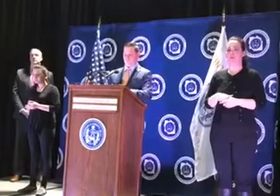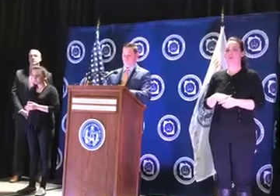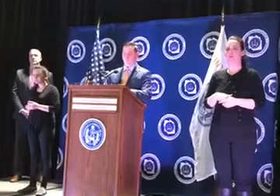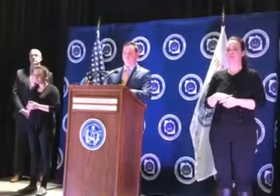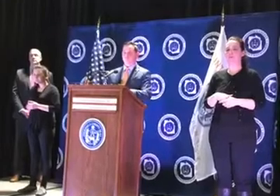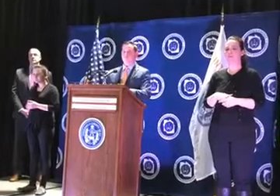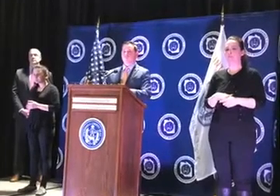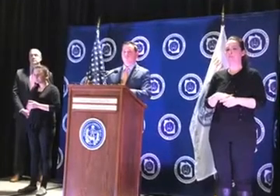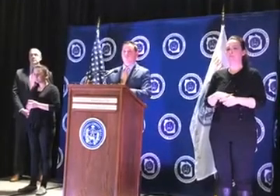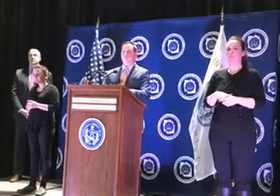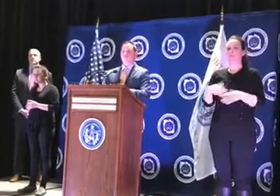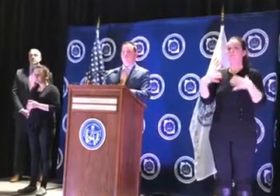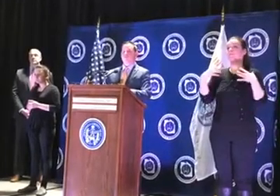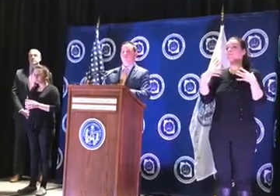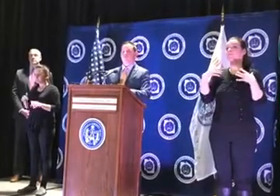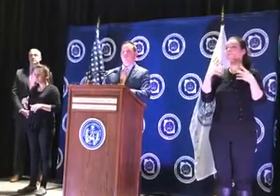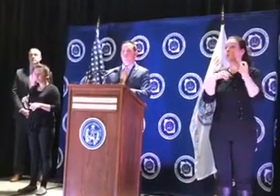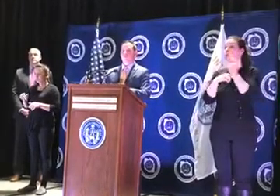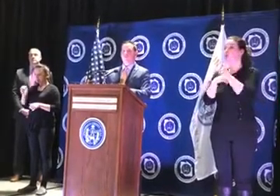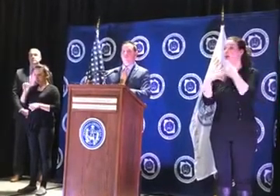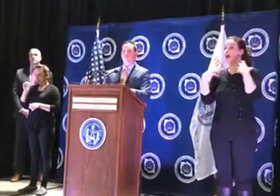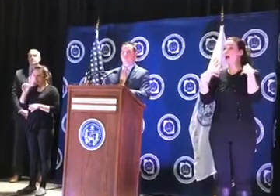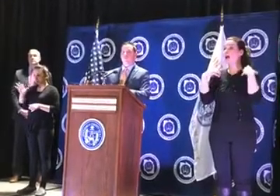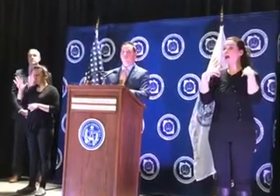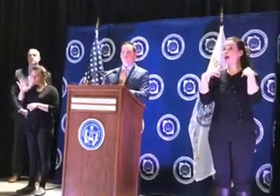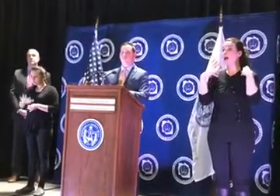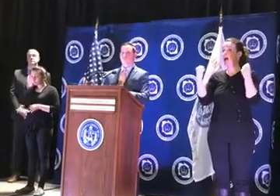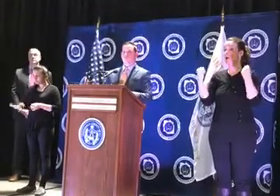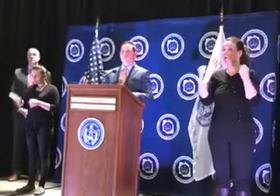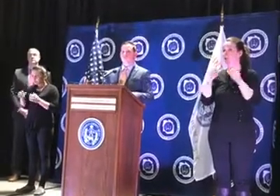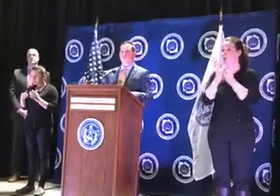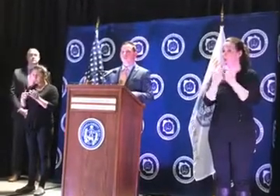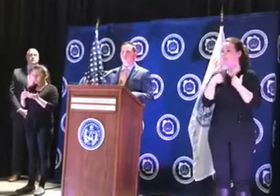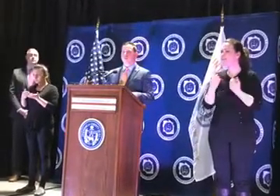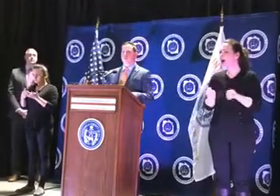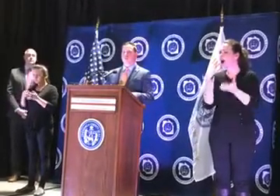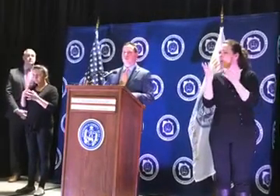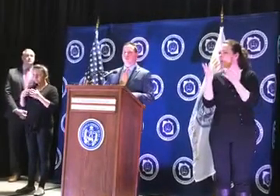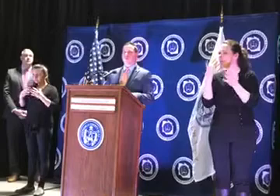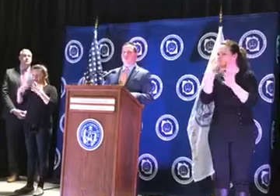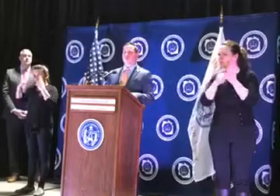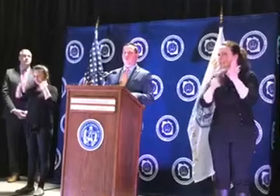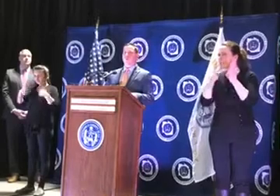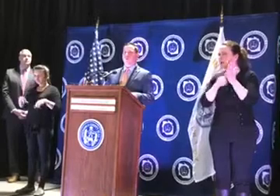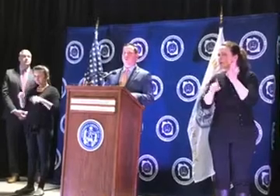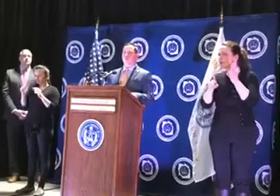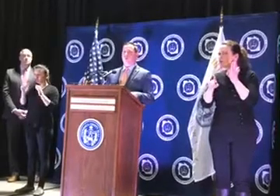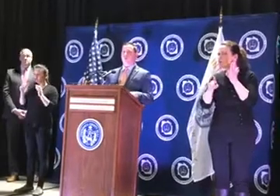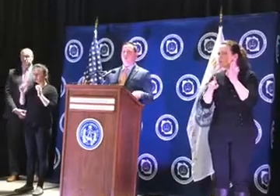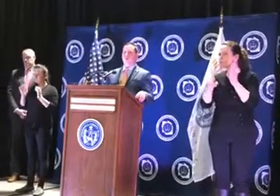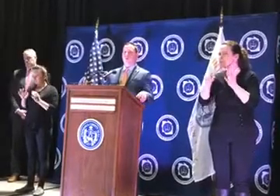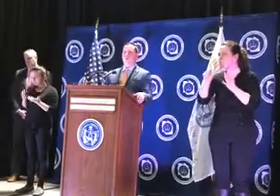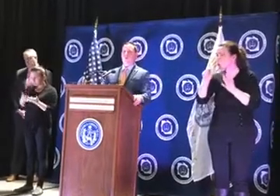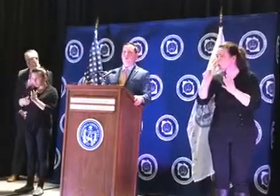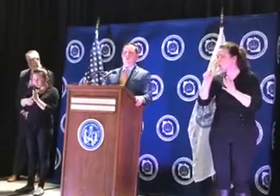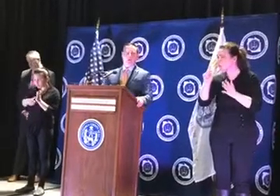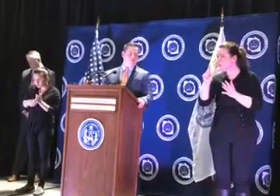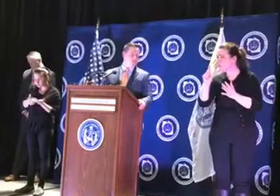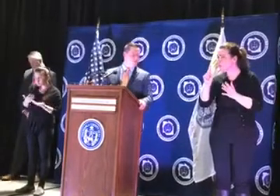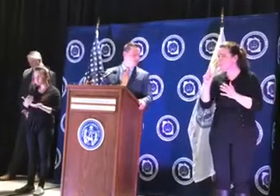people. Are they getting backed up now that more cases are coming and they have to try to trace out more? Yeah,